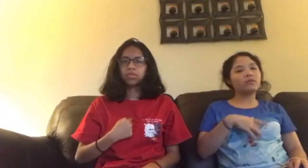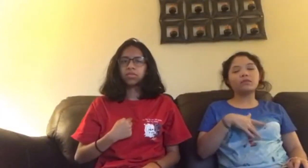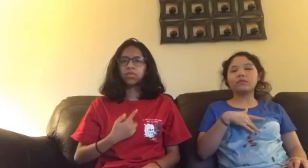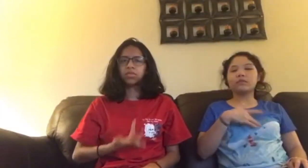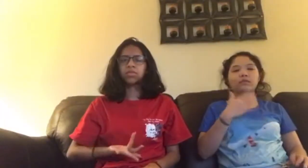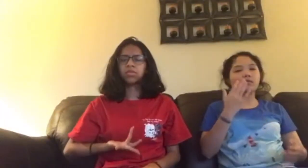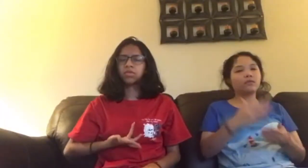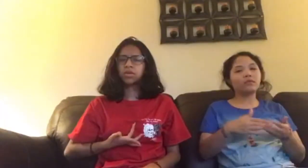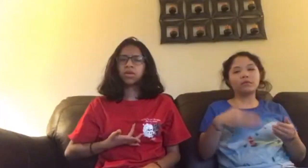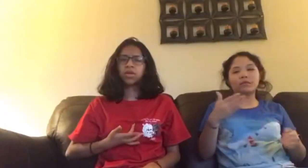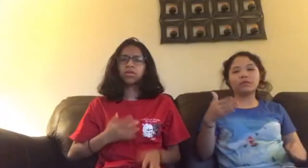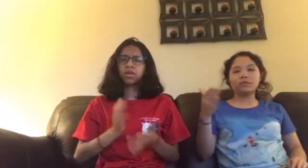happy inside